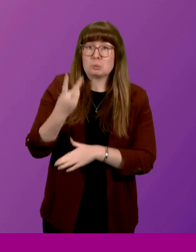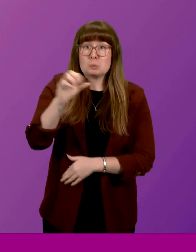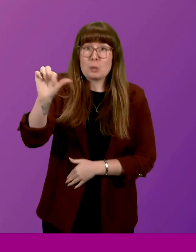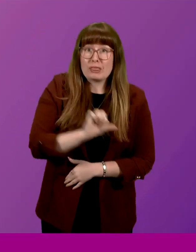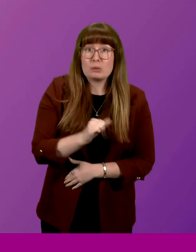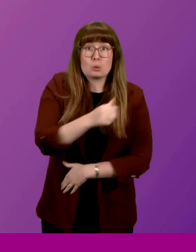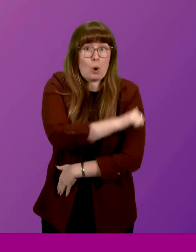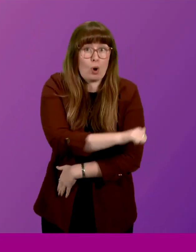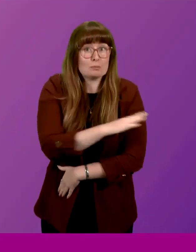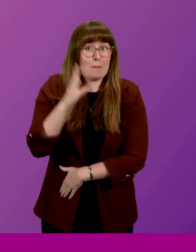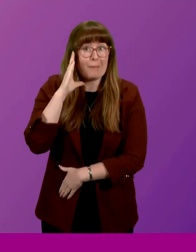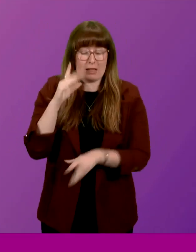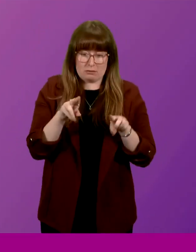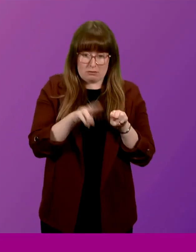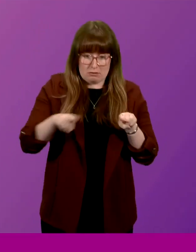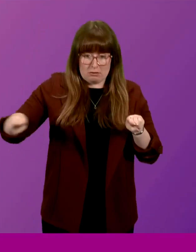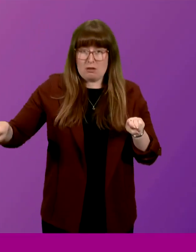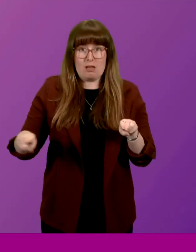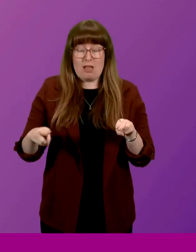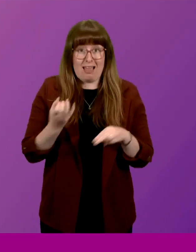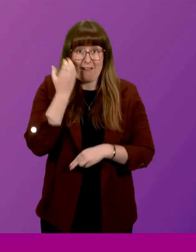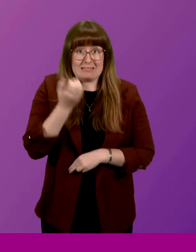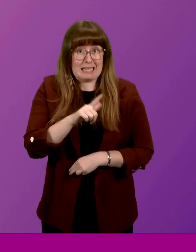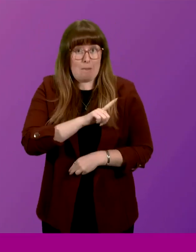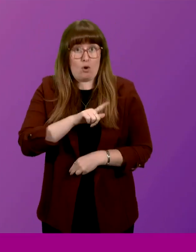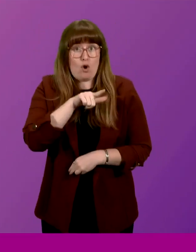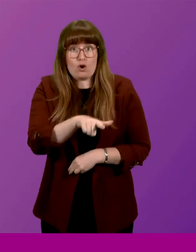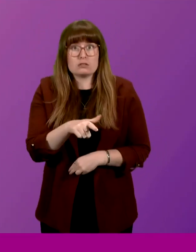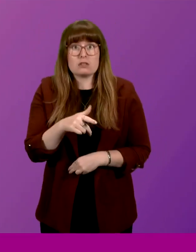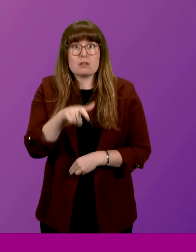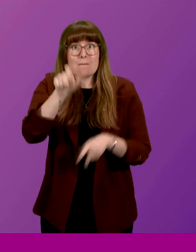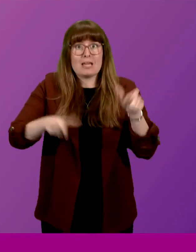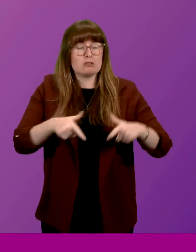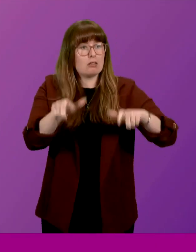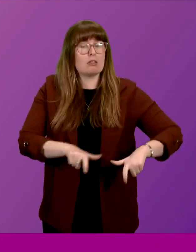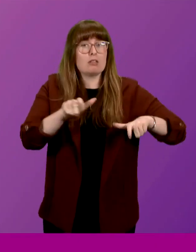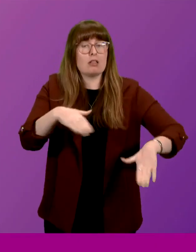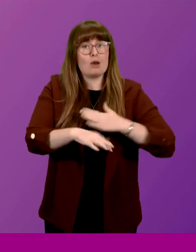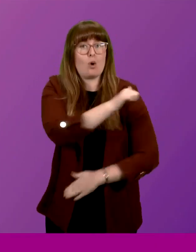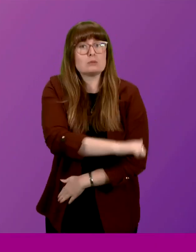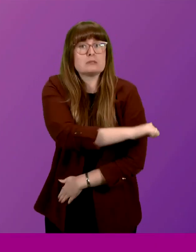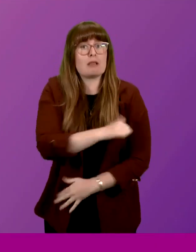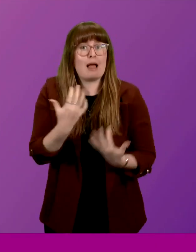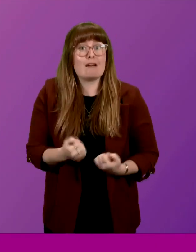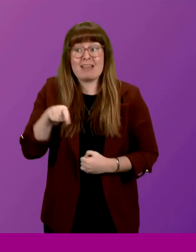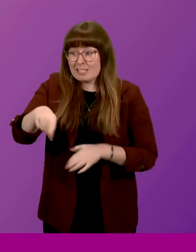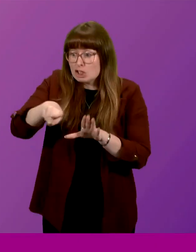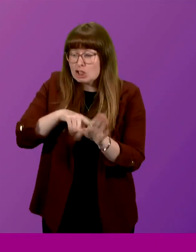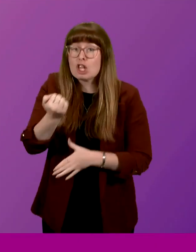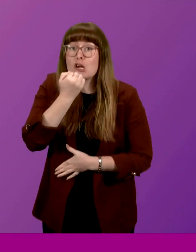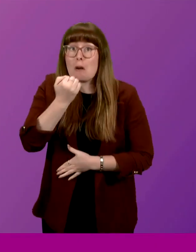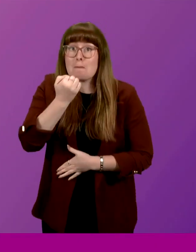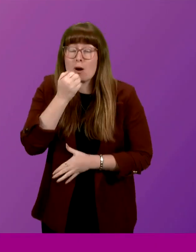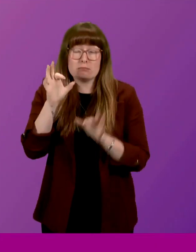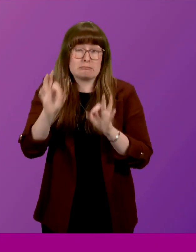a day that are being lost because patients couldn't be discharged. This year, that number is